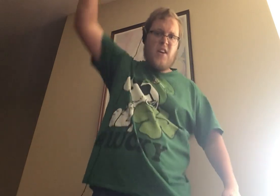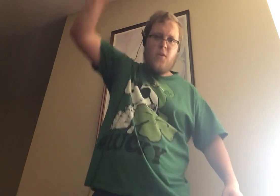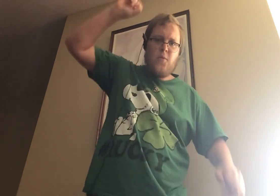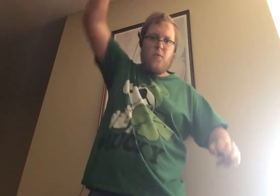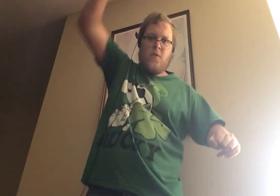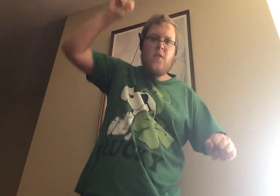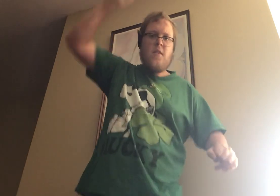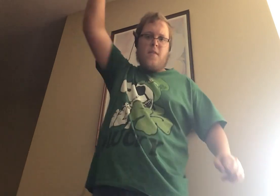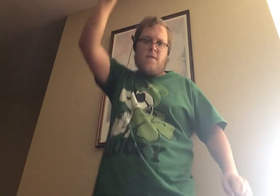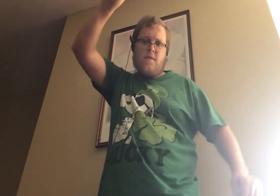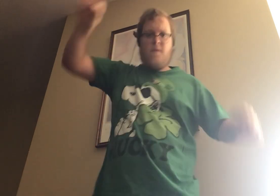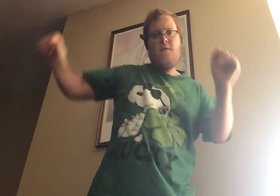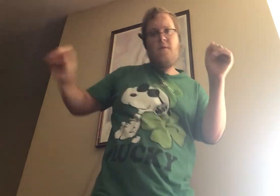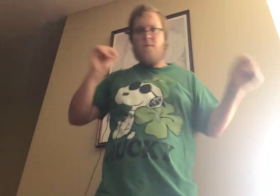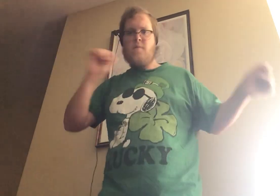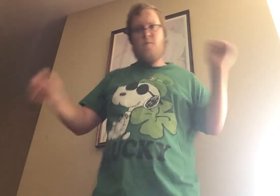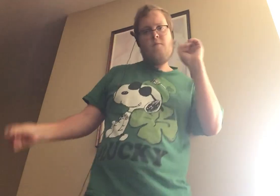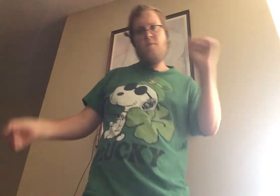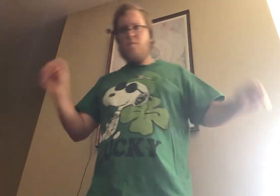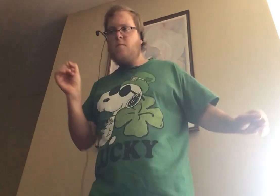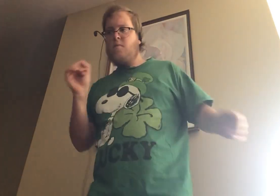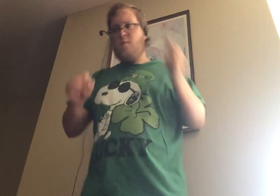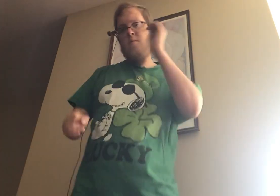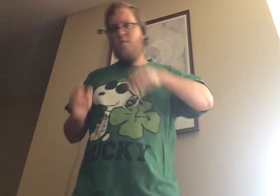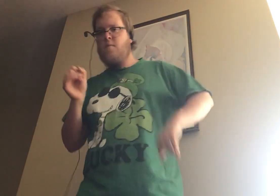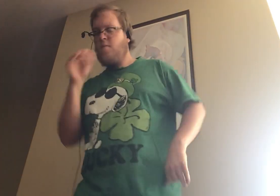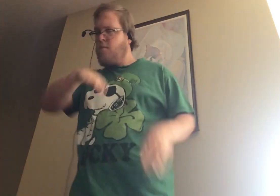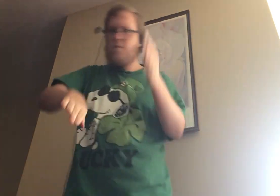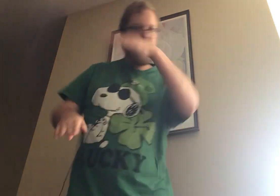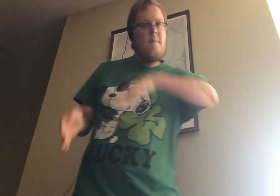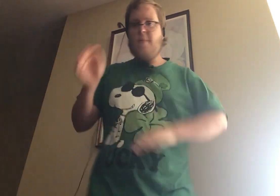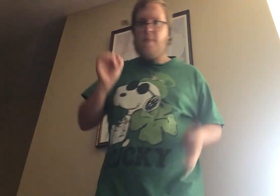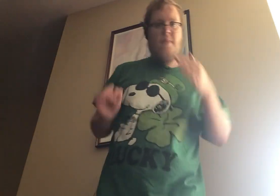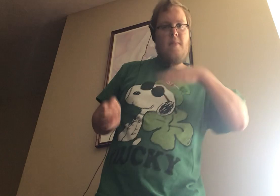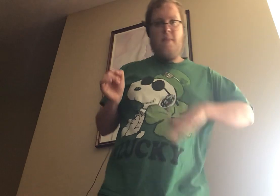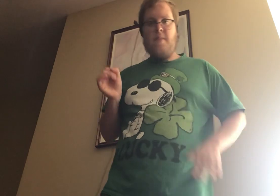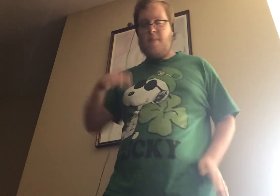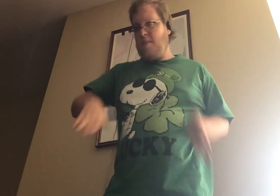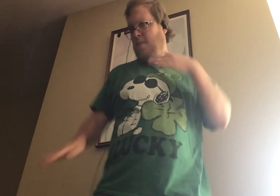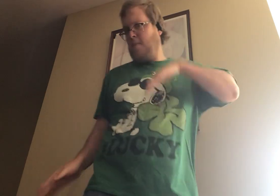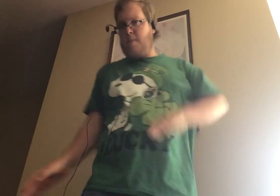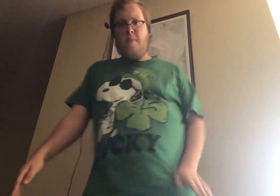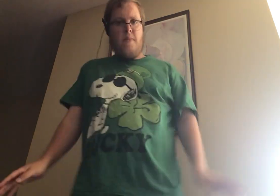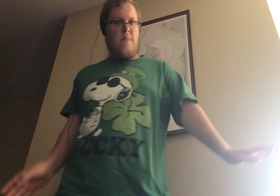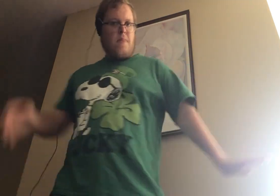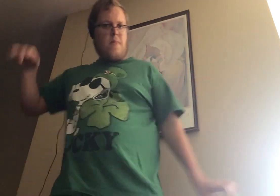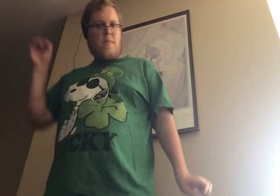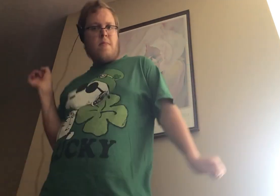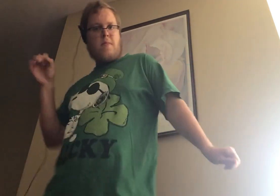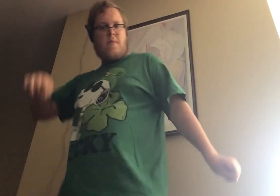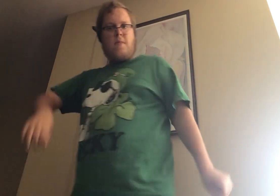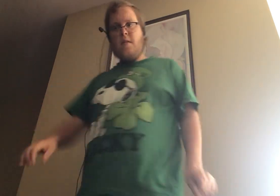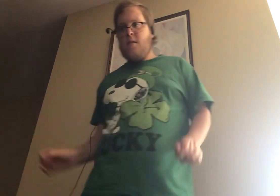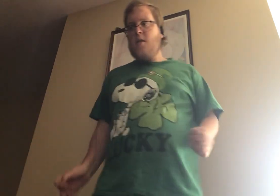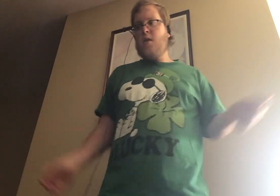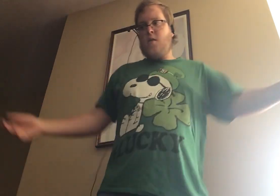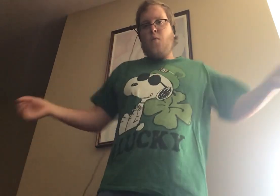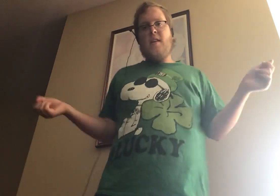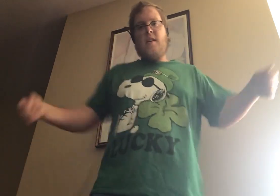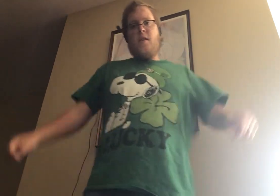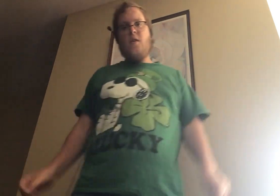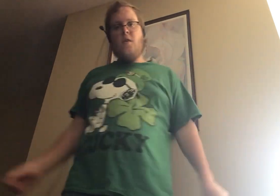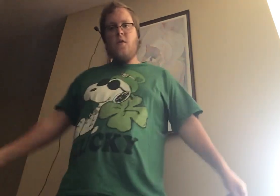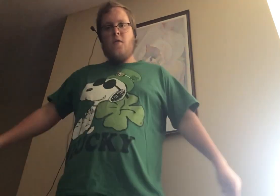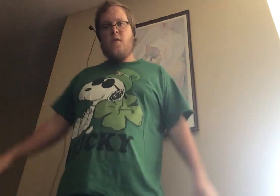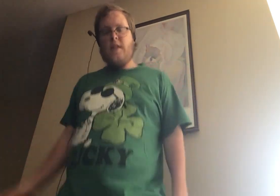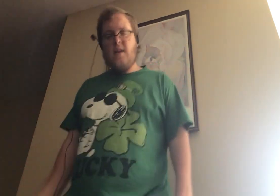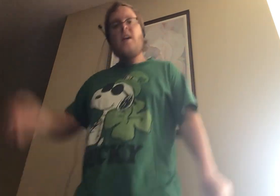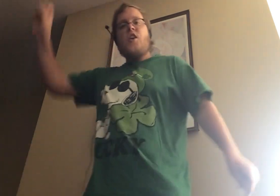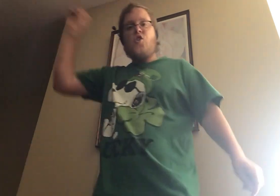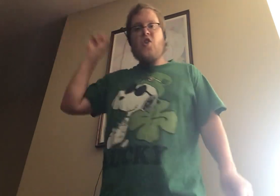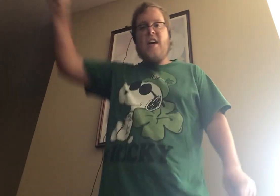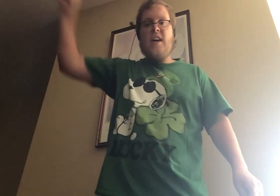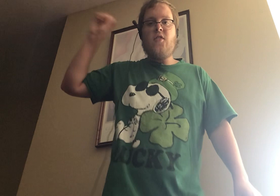is